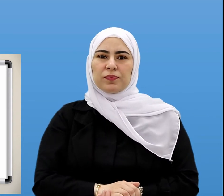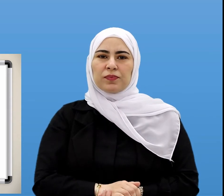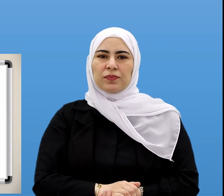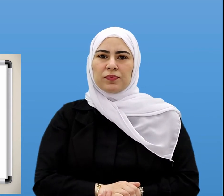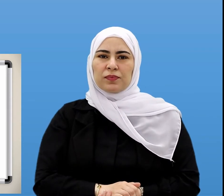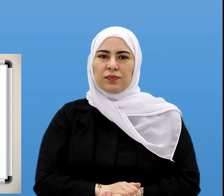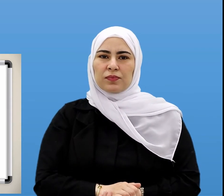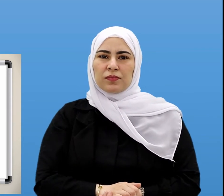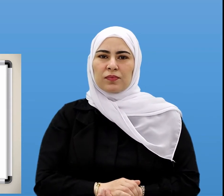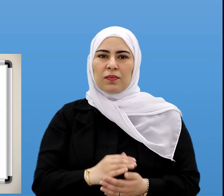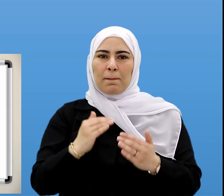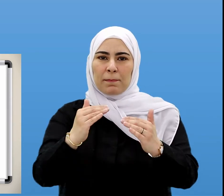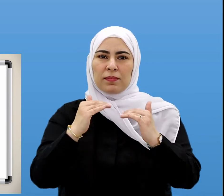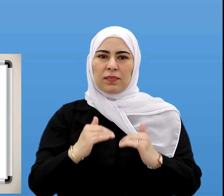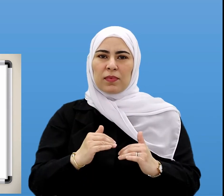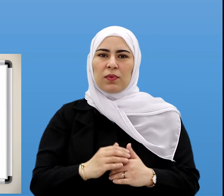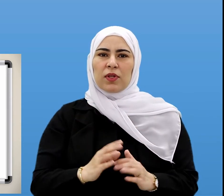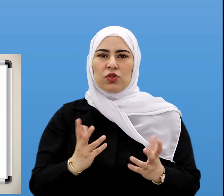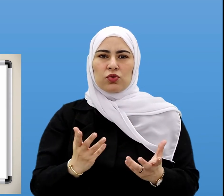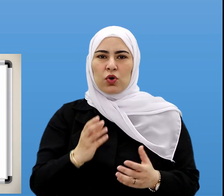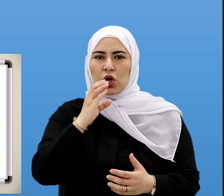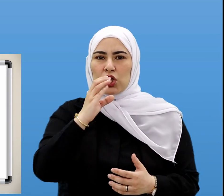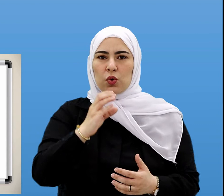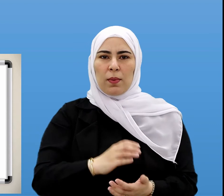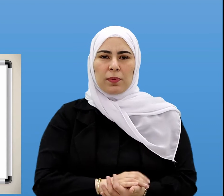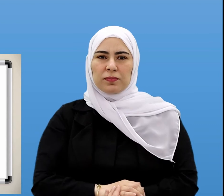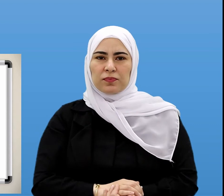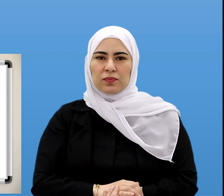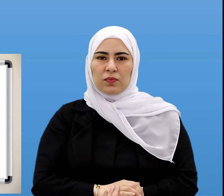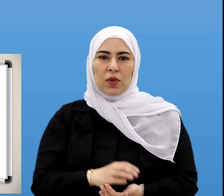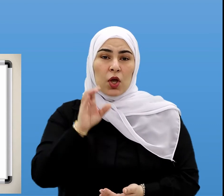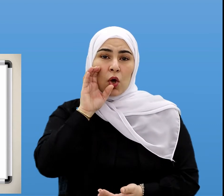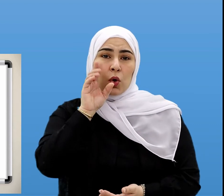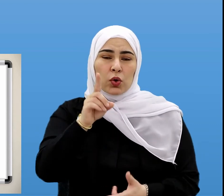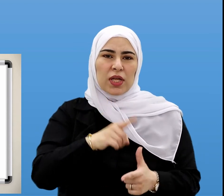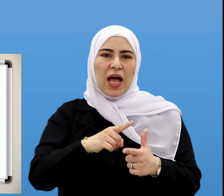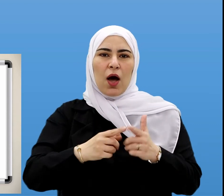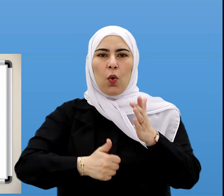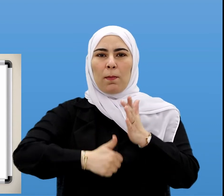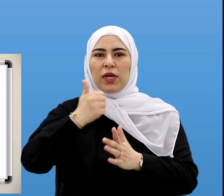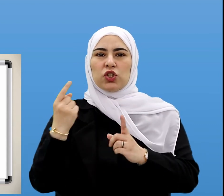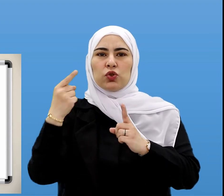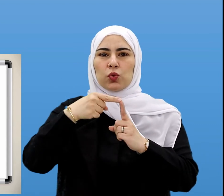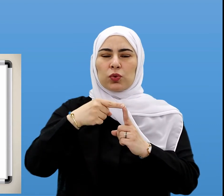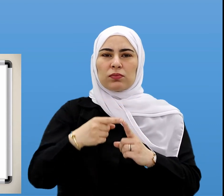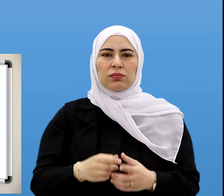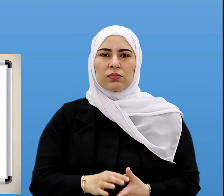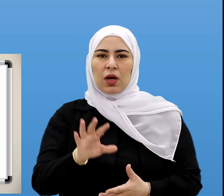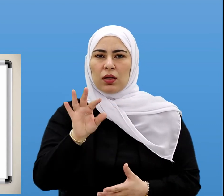How about the second one? I could or managed to attract someone's attention, and the correct answer is